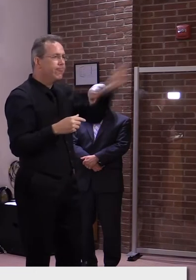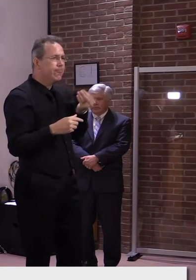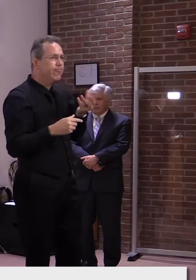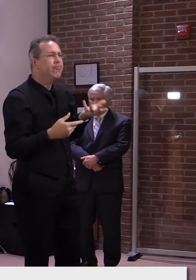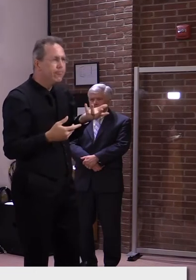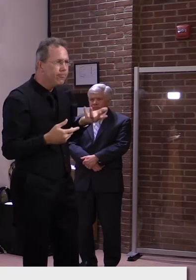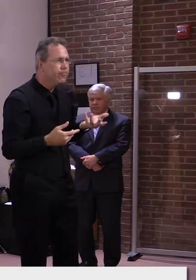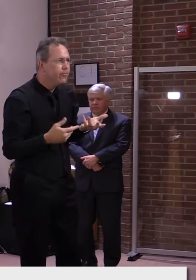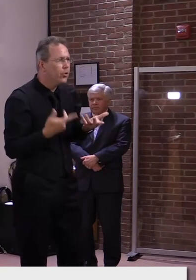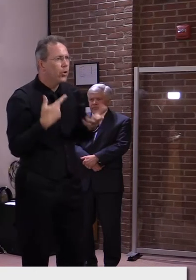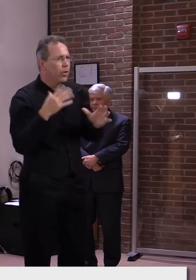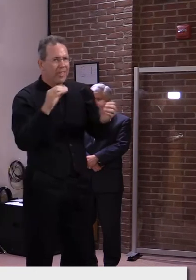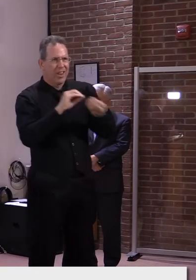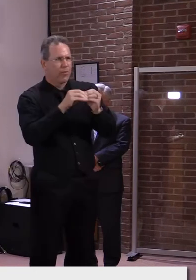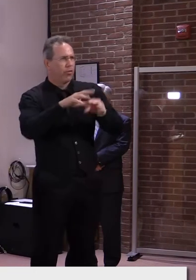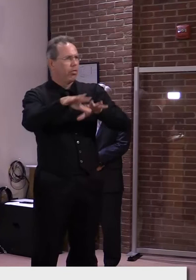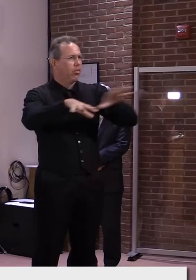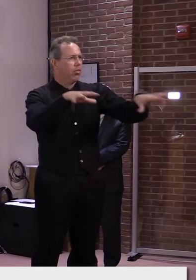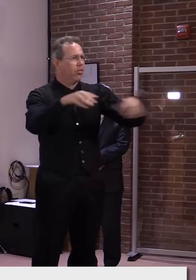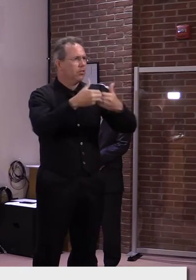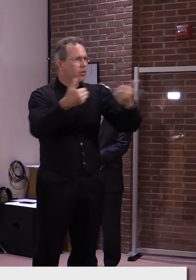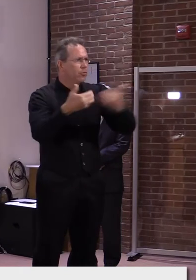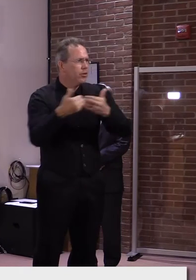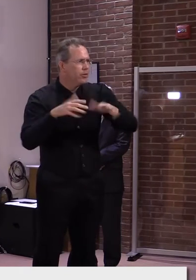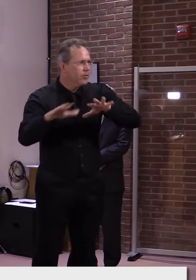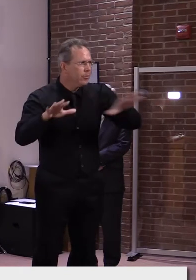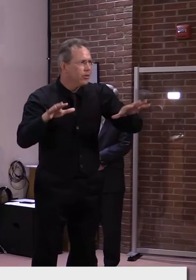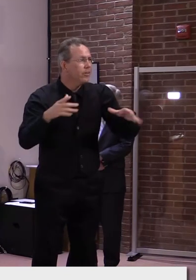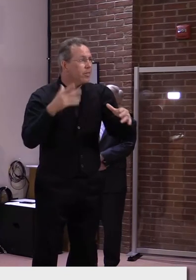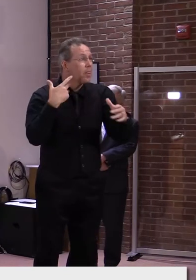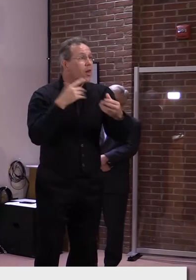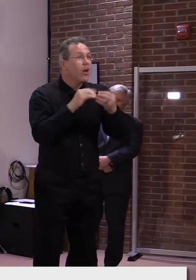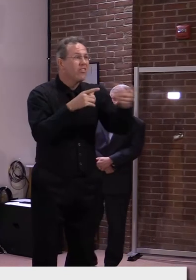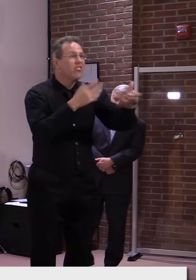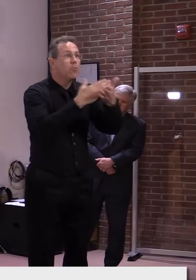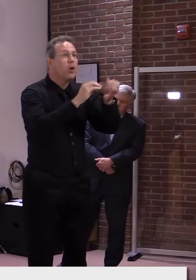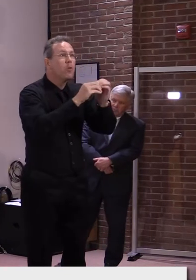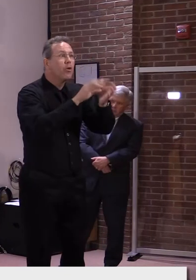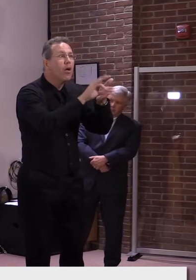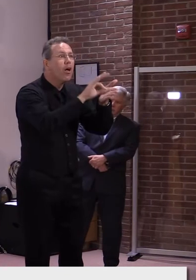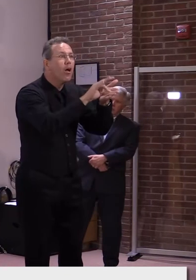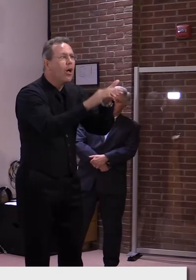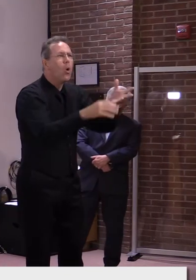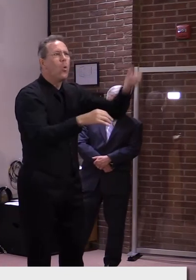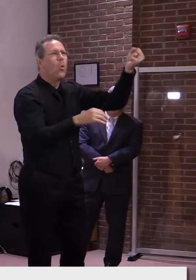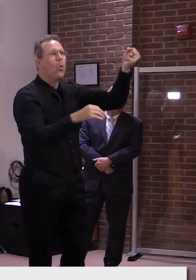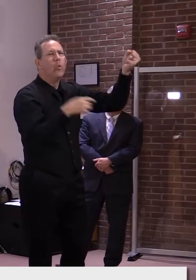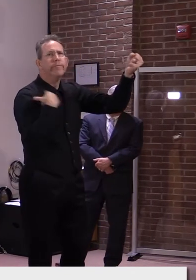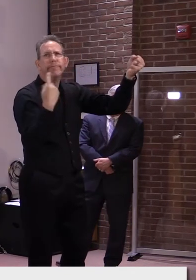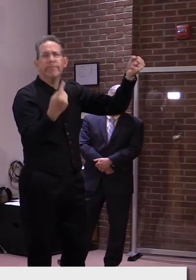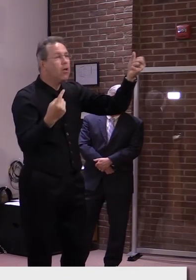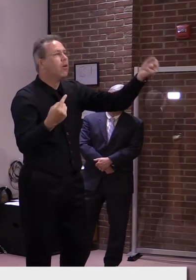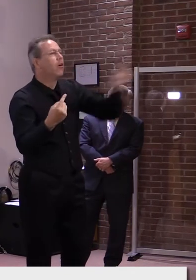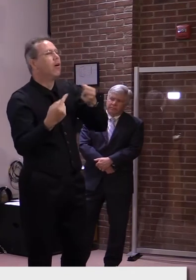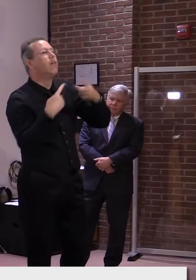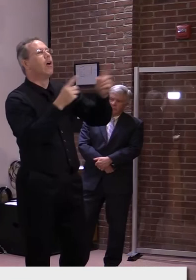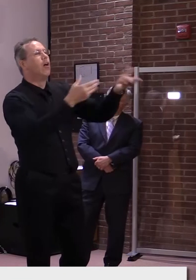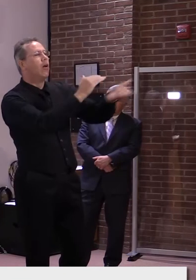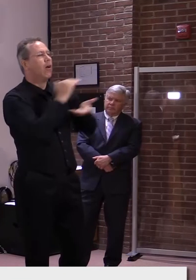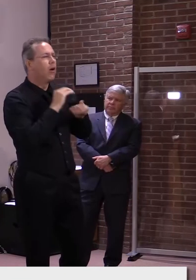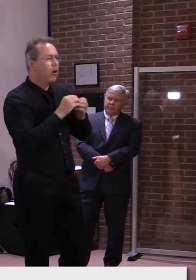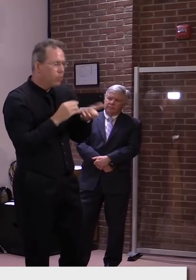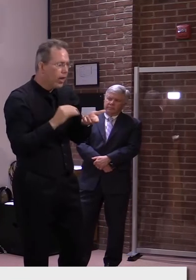information could be held for a few days before it's sent to the CDC,